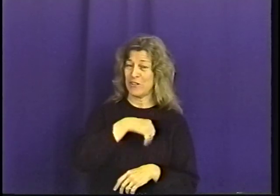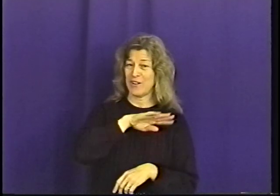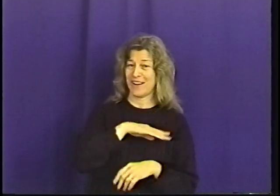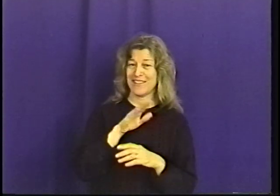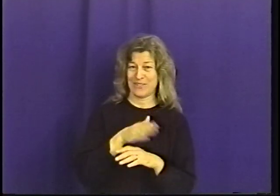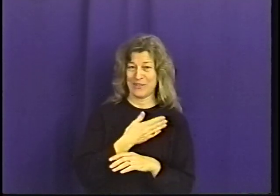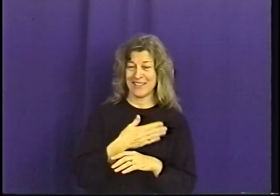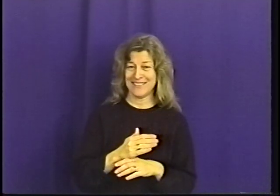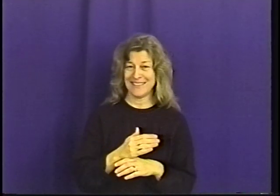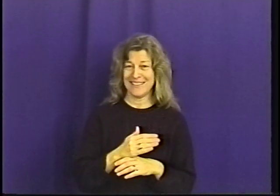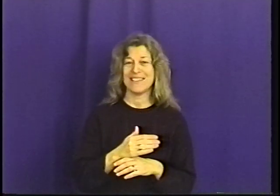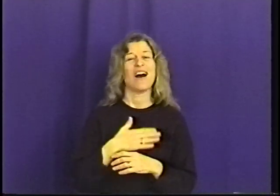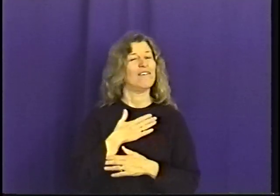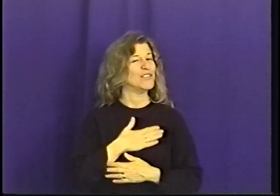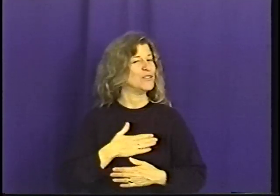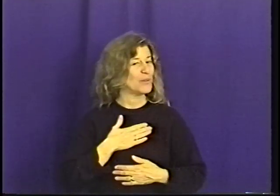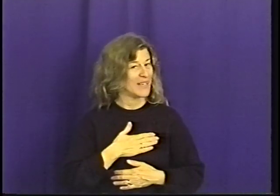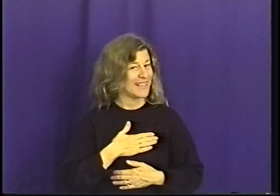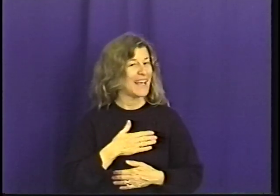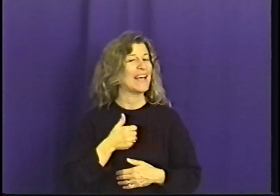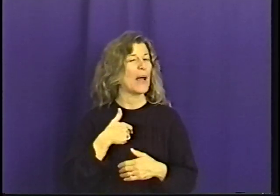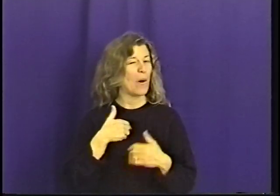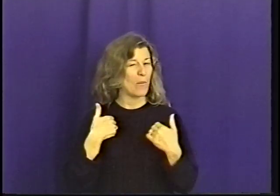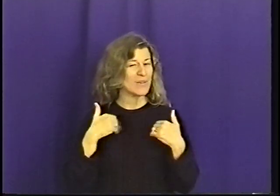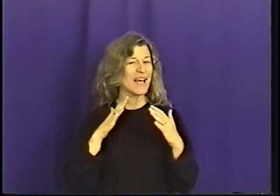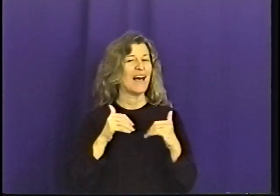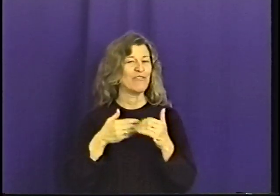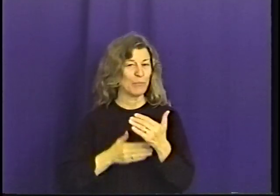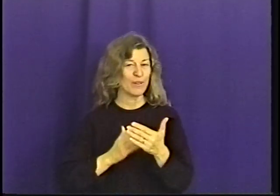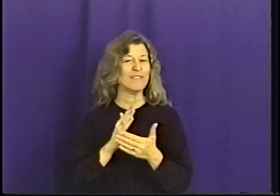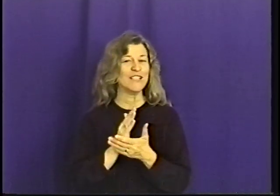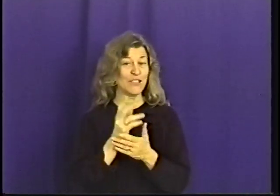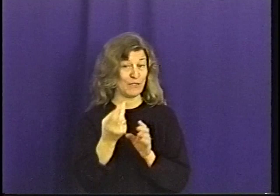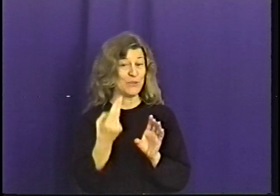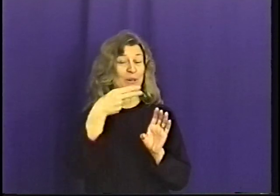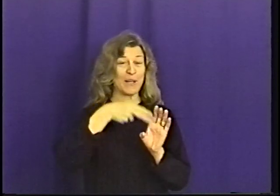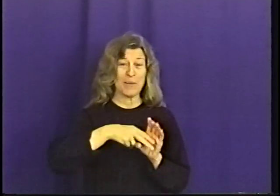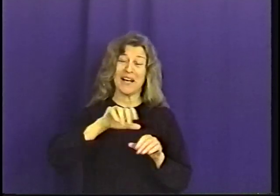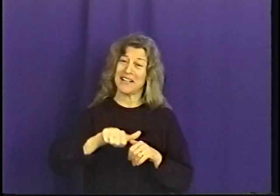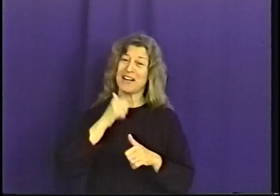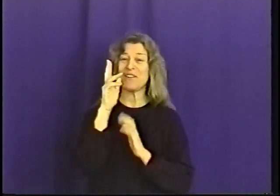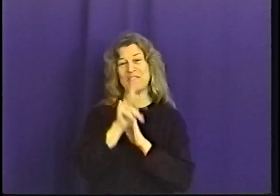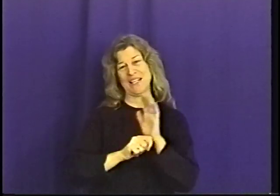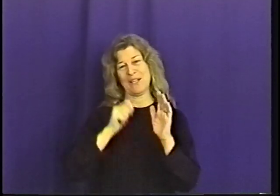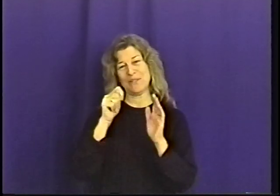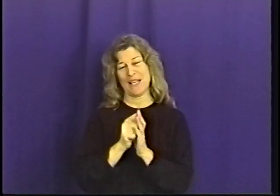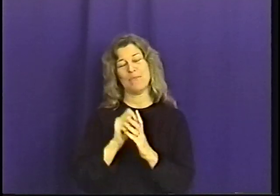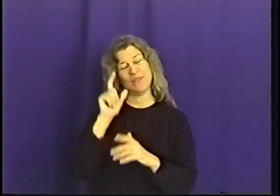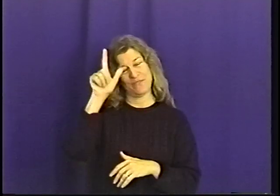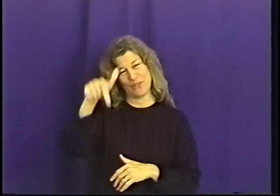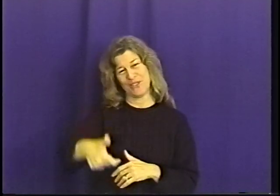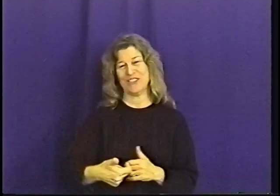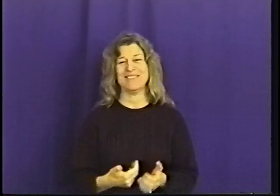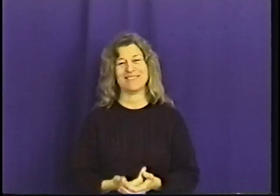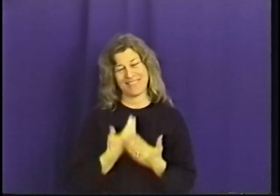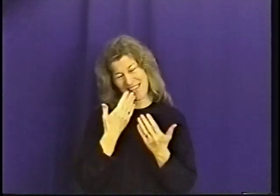2 patriotic songs. I've enjoyed it, and I hope to have the privilege of you joining me on another videotape in the future. Thank